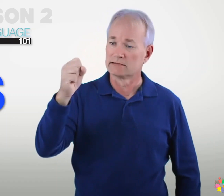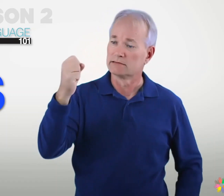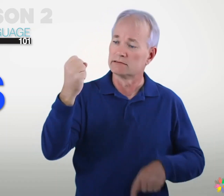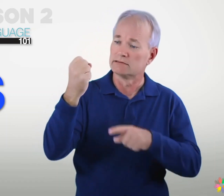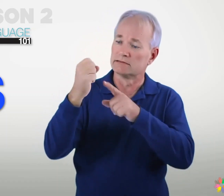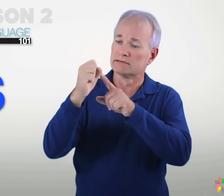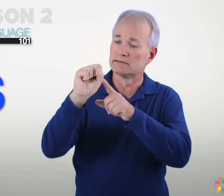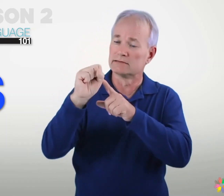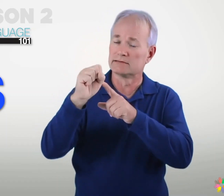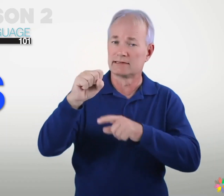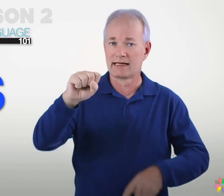S.